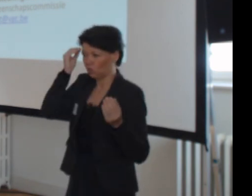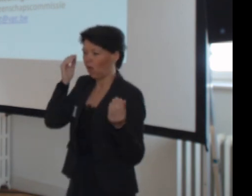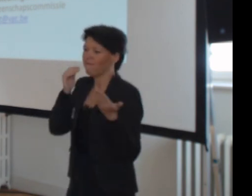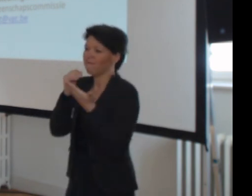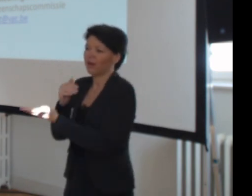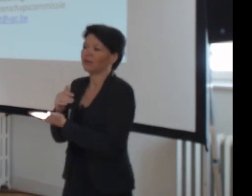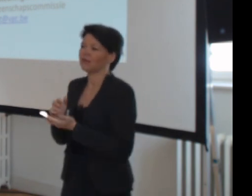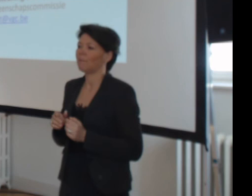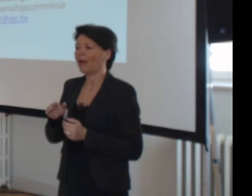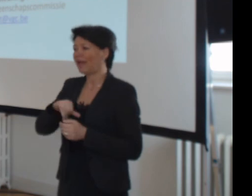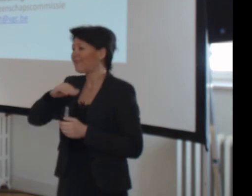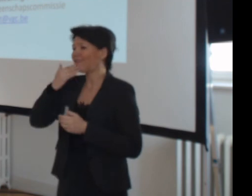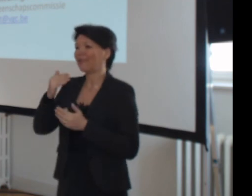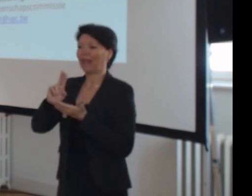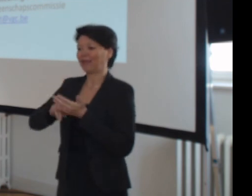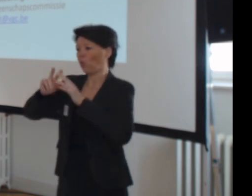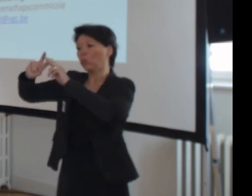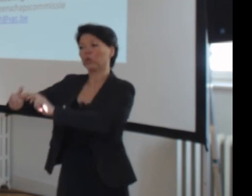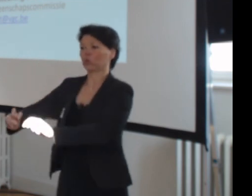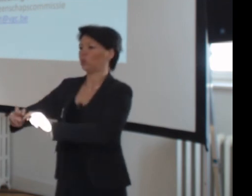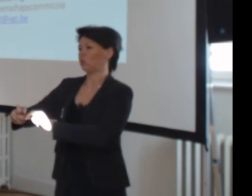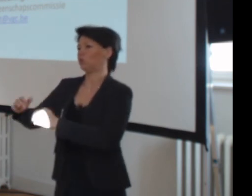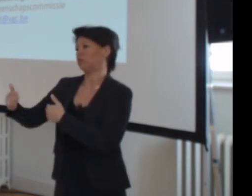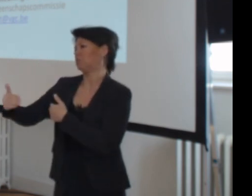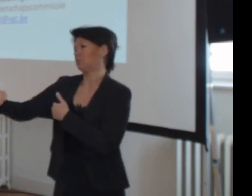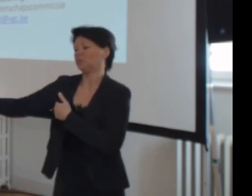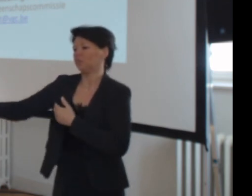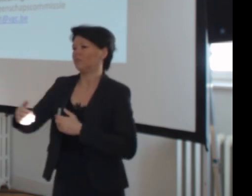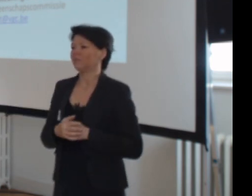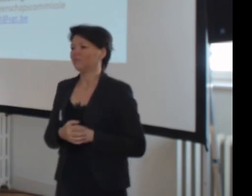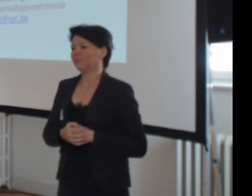systematic survey of other languages spoken. So